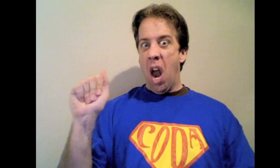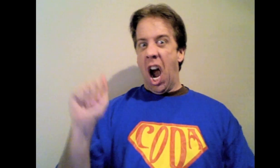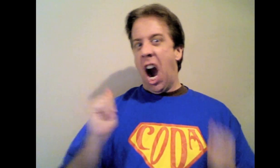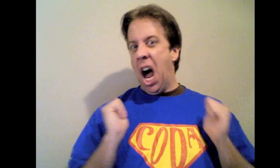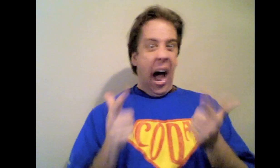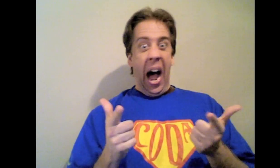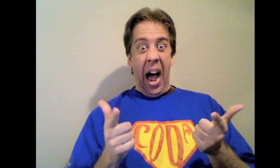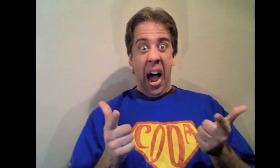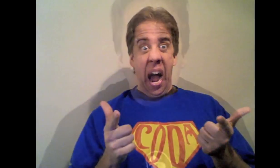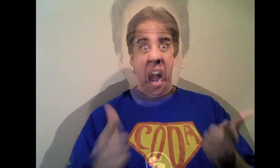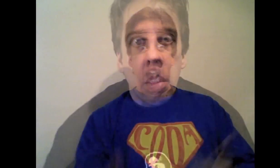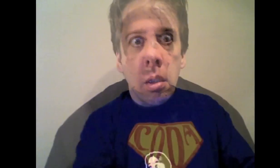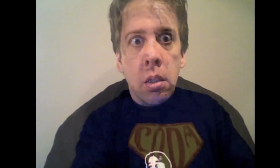Because I'm a Coda.